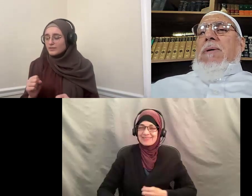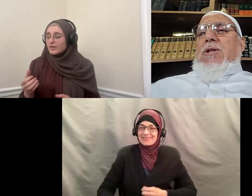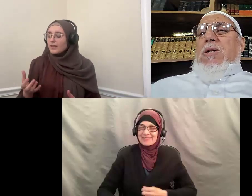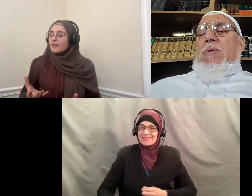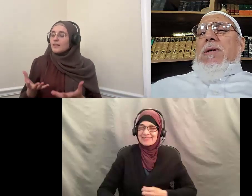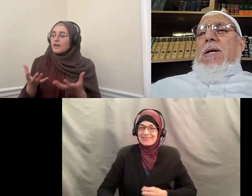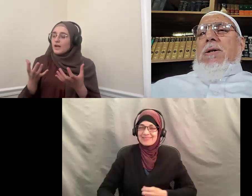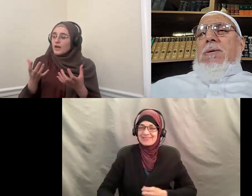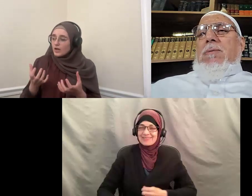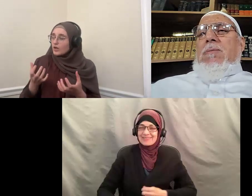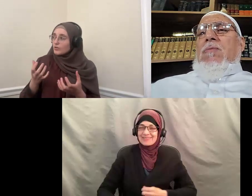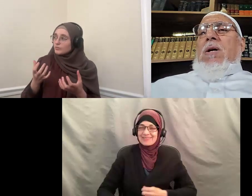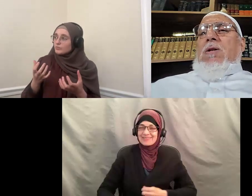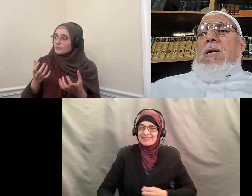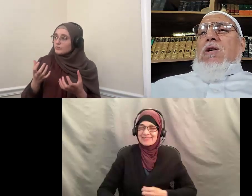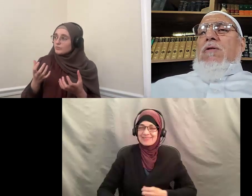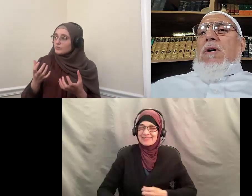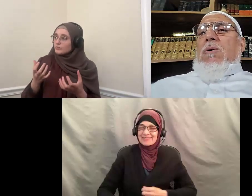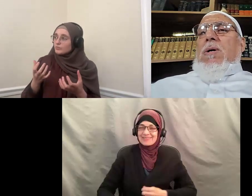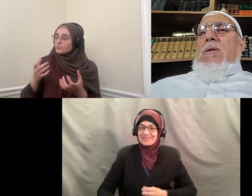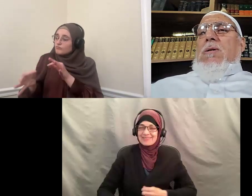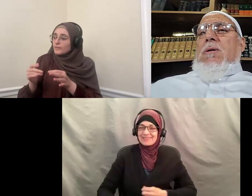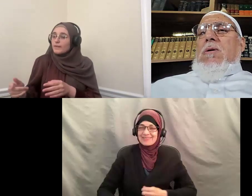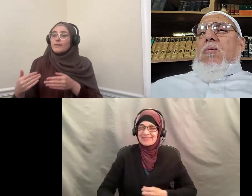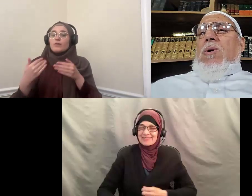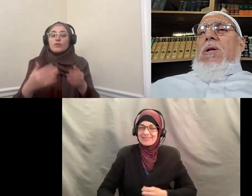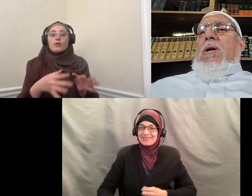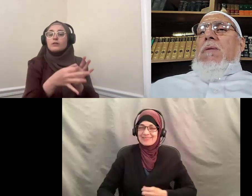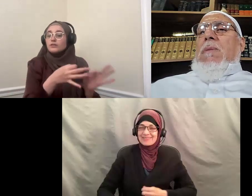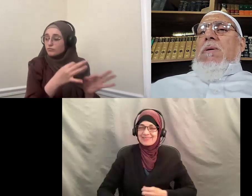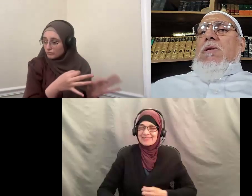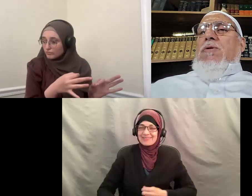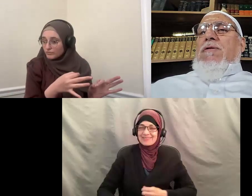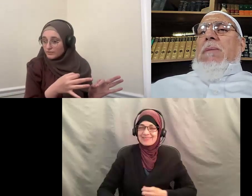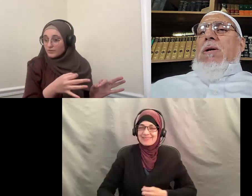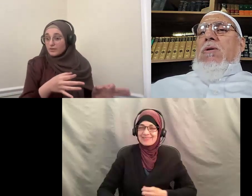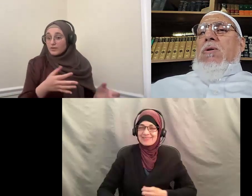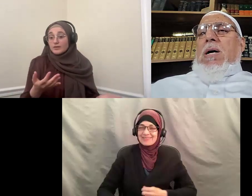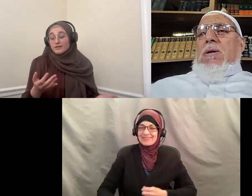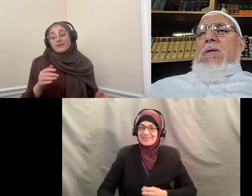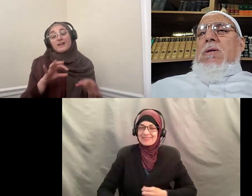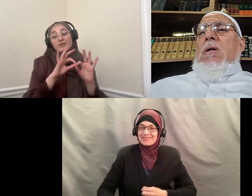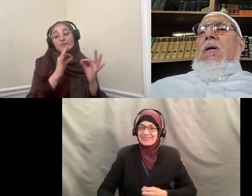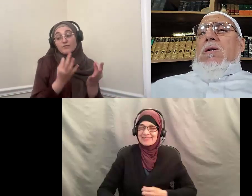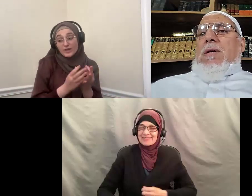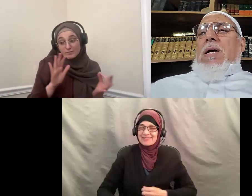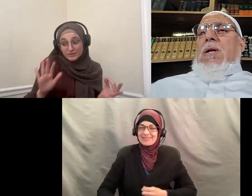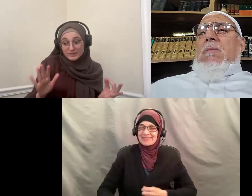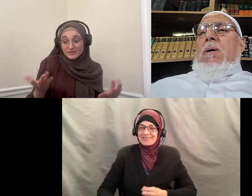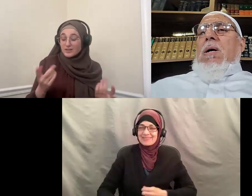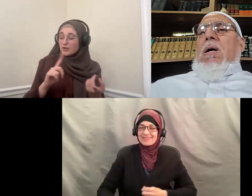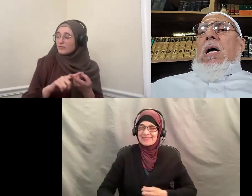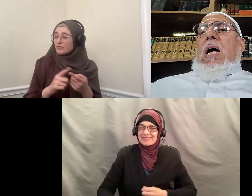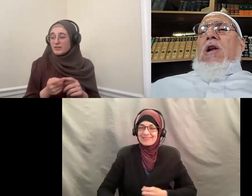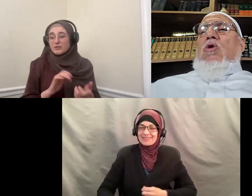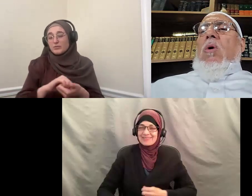the directions we tell you. Take your followers, whether they are members of your family or others, take